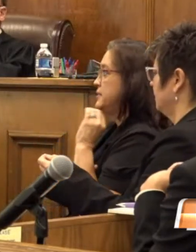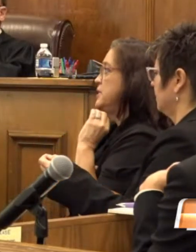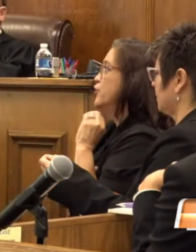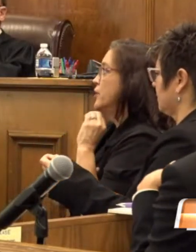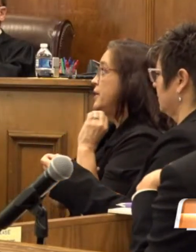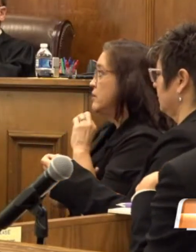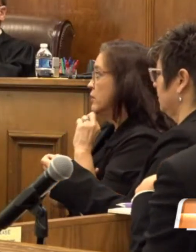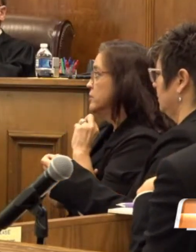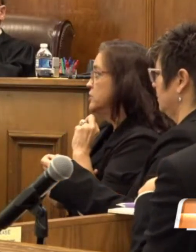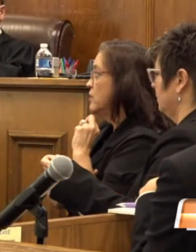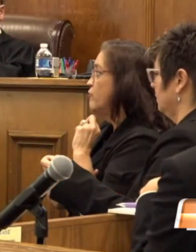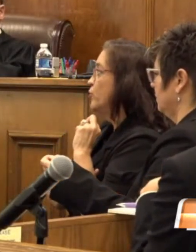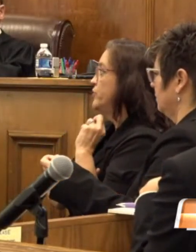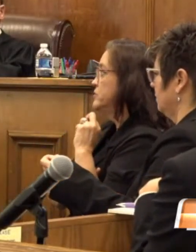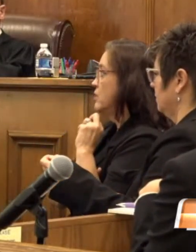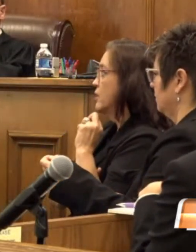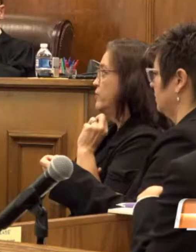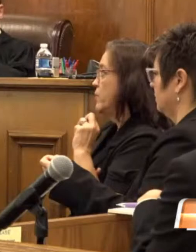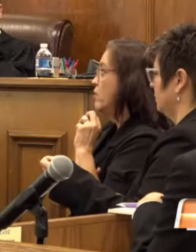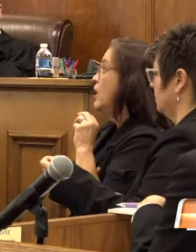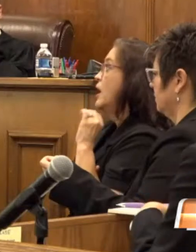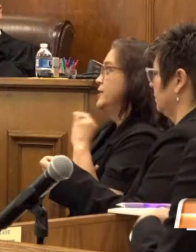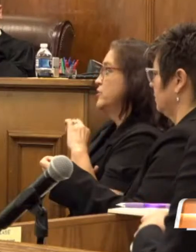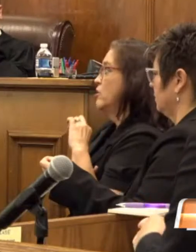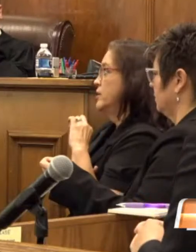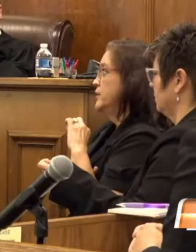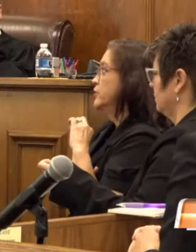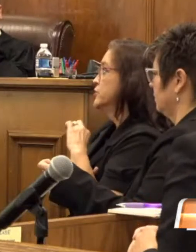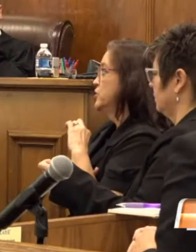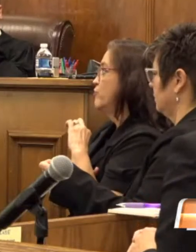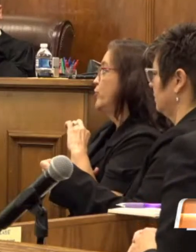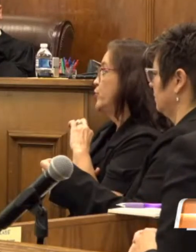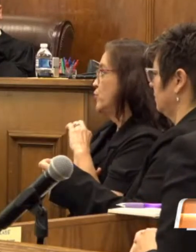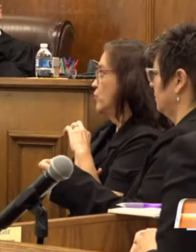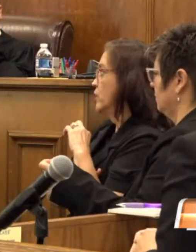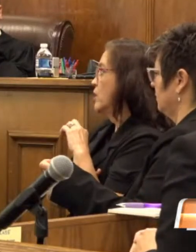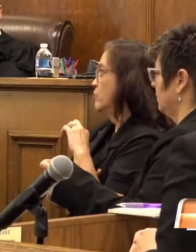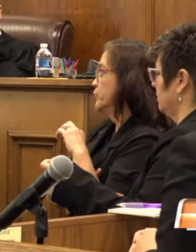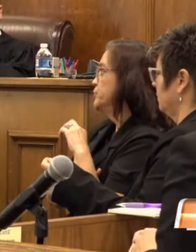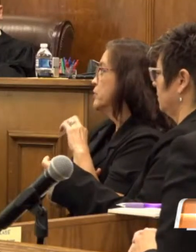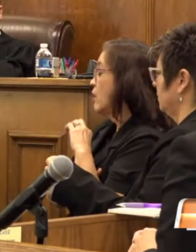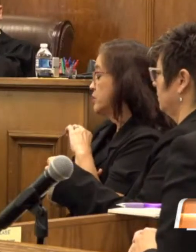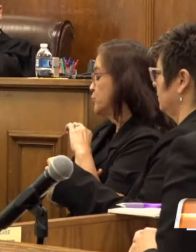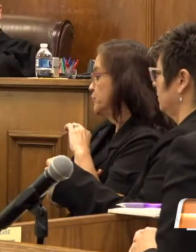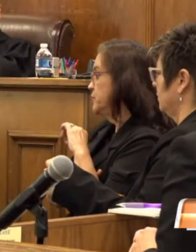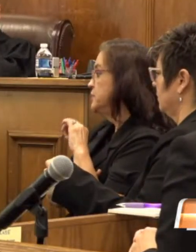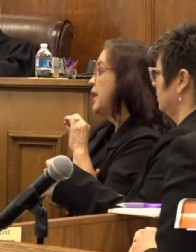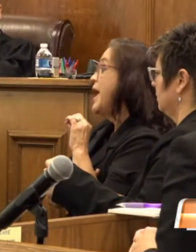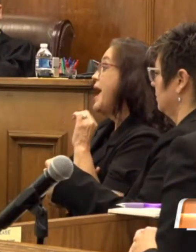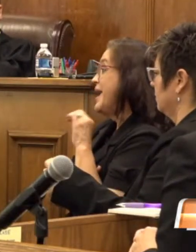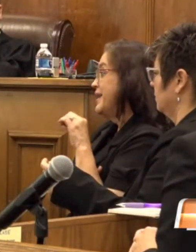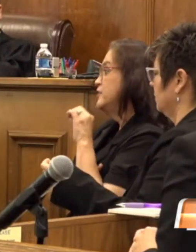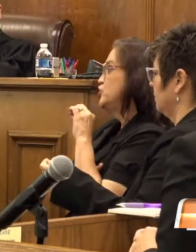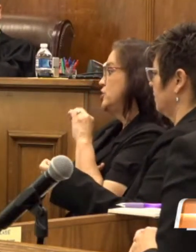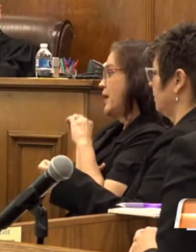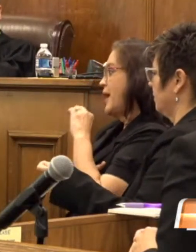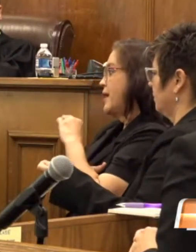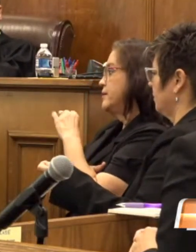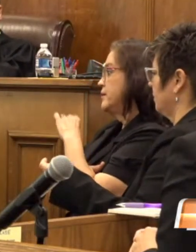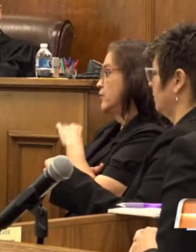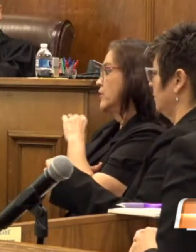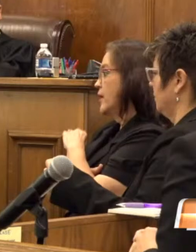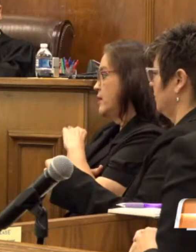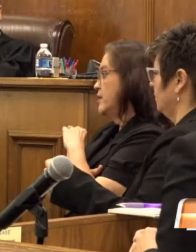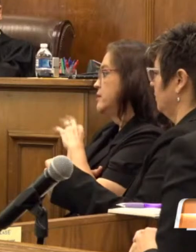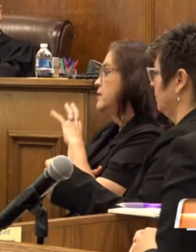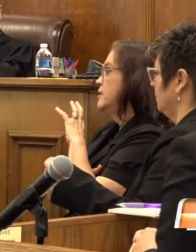I didn't see her hit herself with the sock and the ball. I saw her hit herself with the door and cause bruises. And she